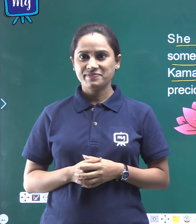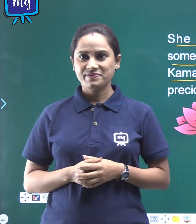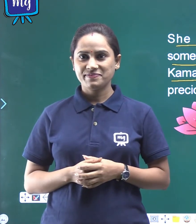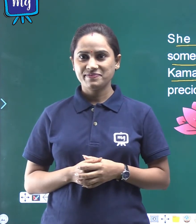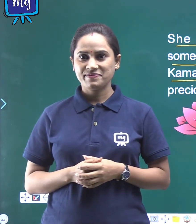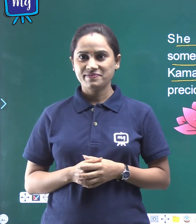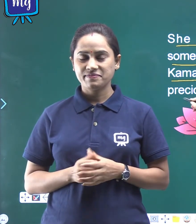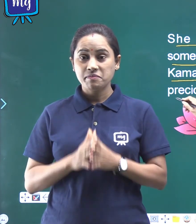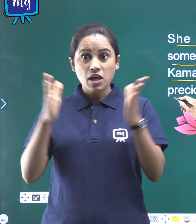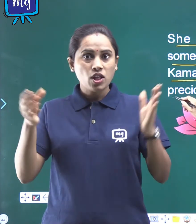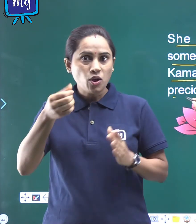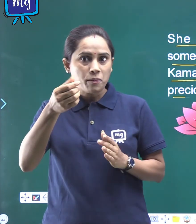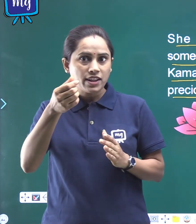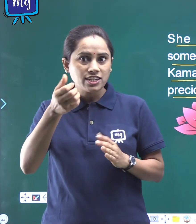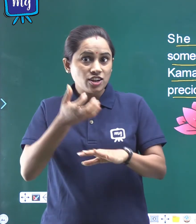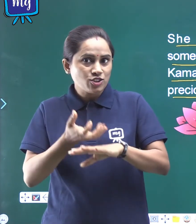the precious stone.